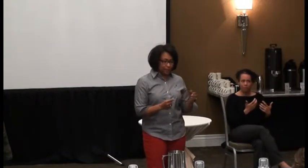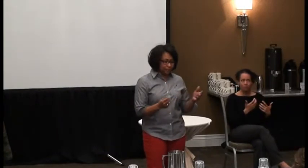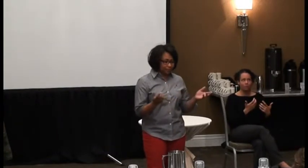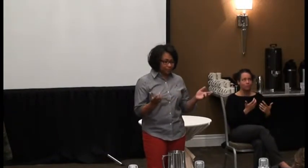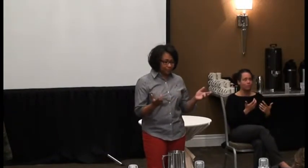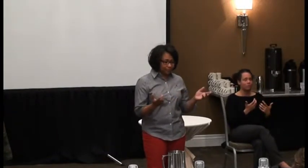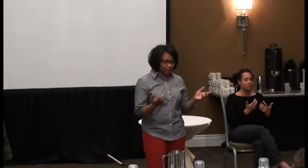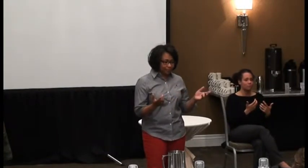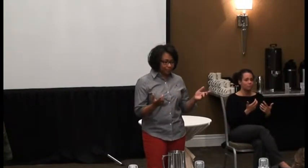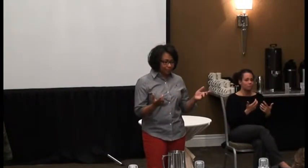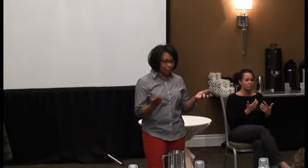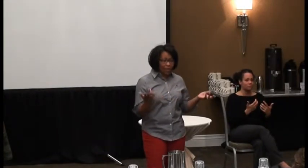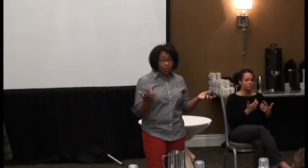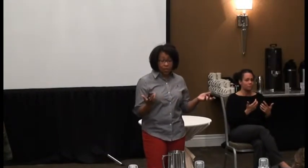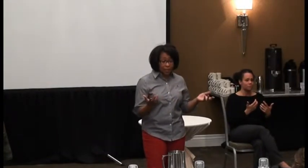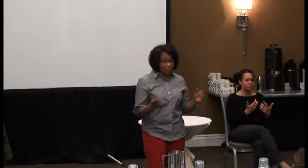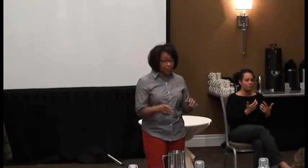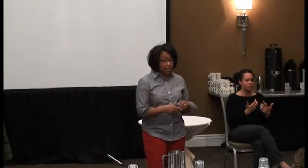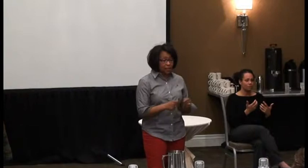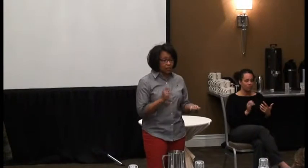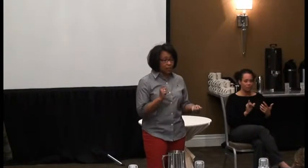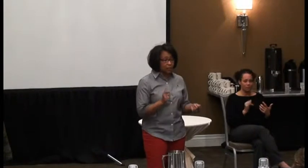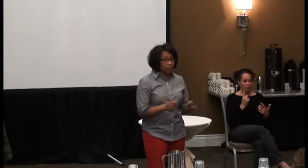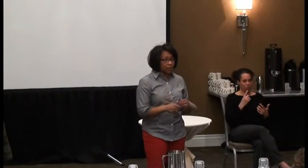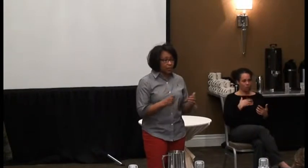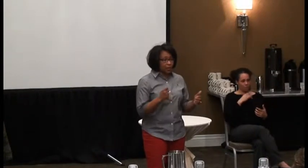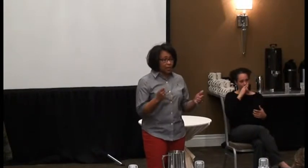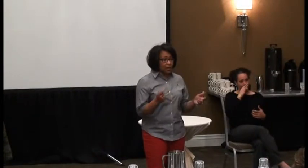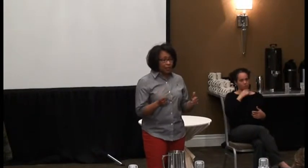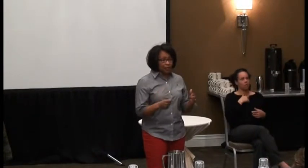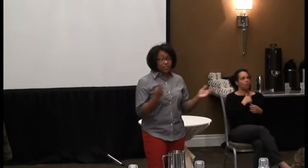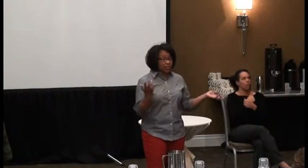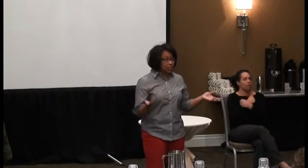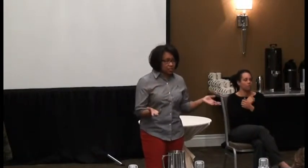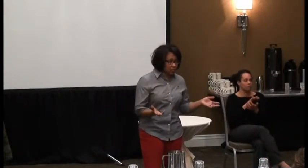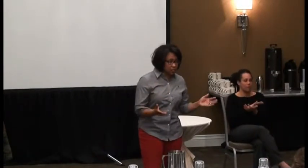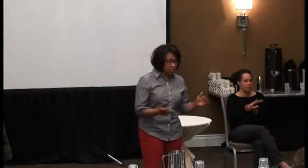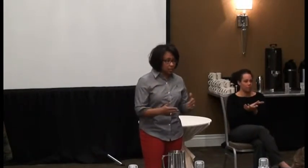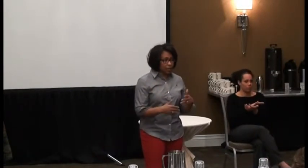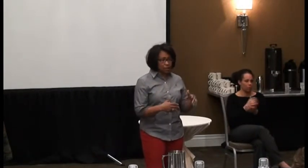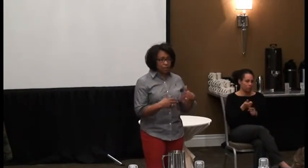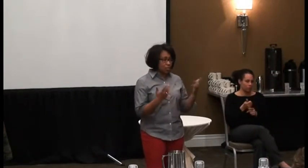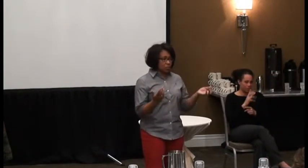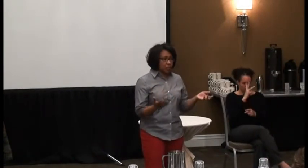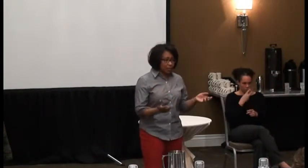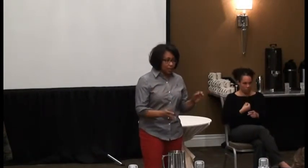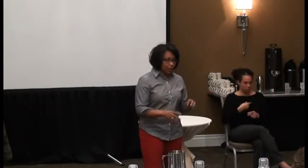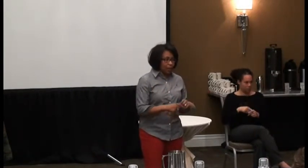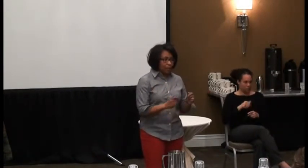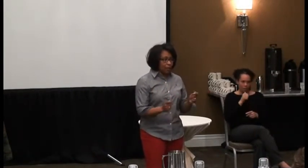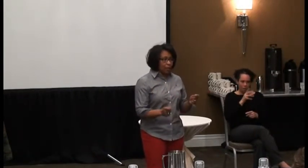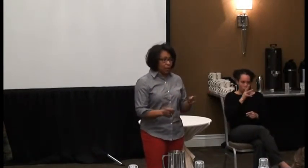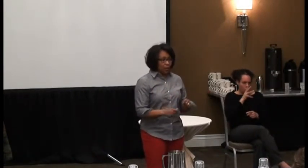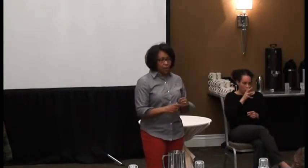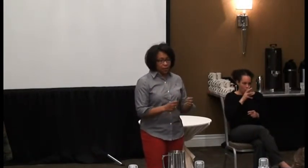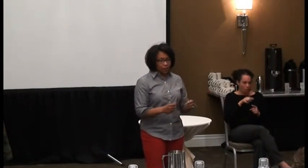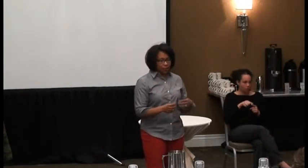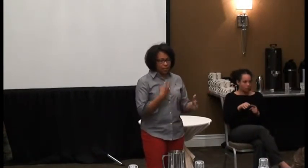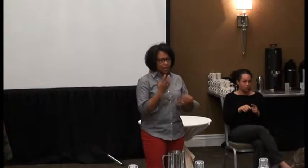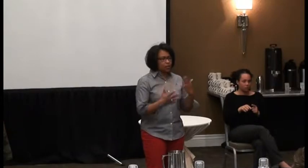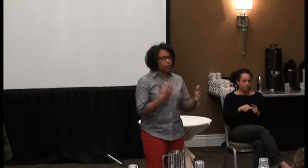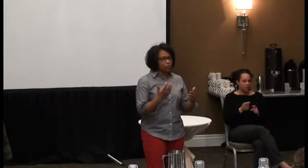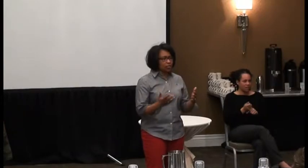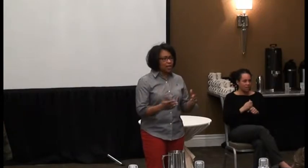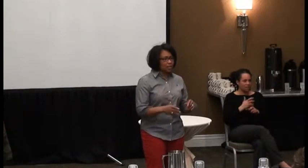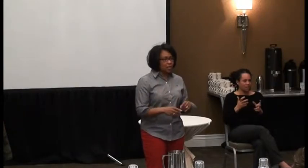they, like one of my kids, he loves paper. He's autistic and he doesn't speak. And he